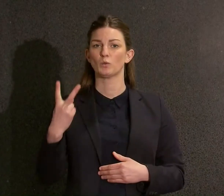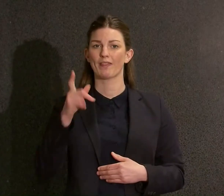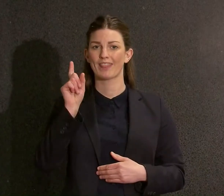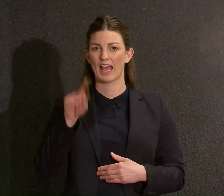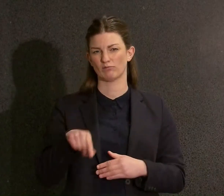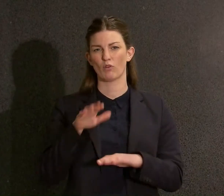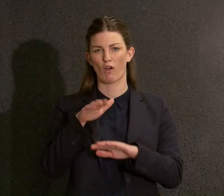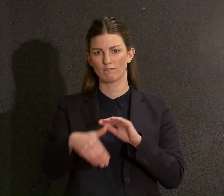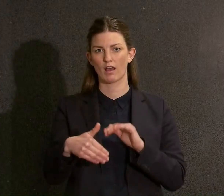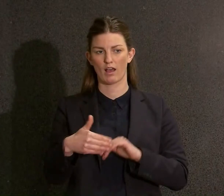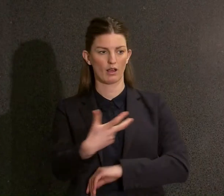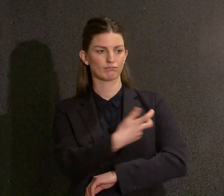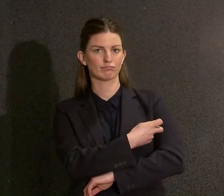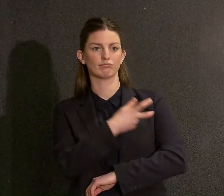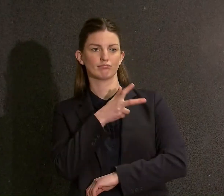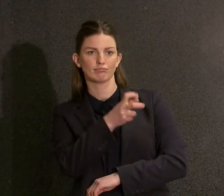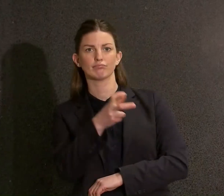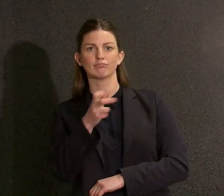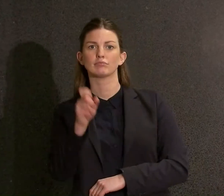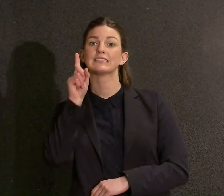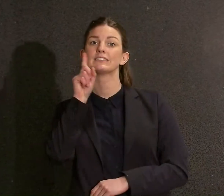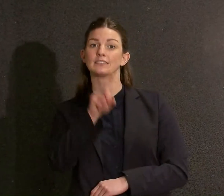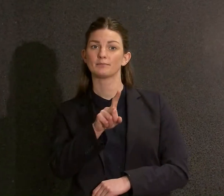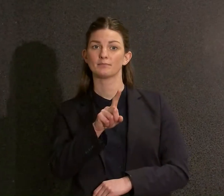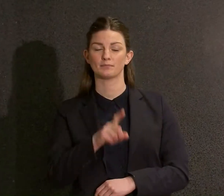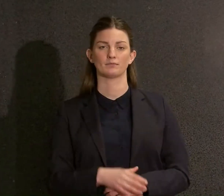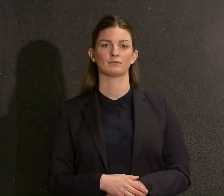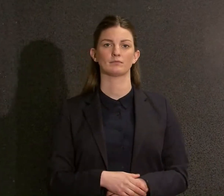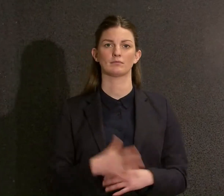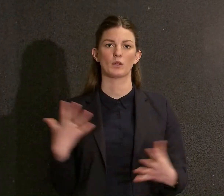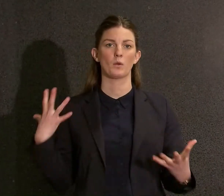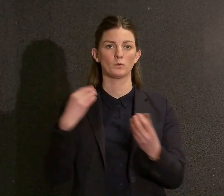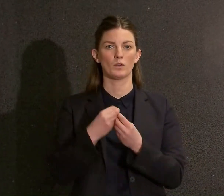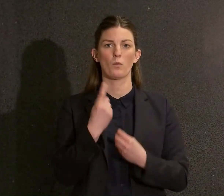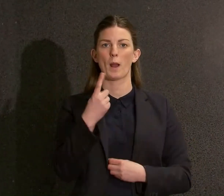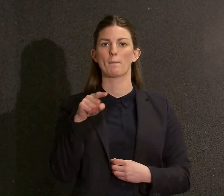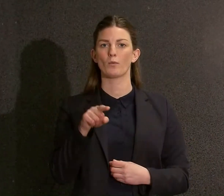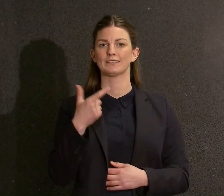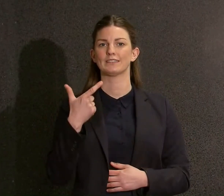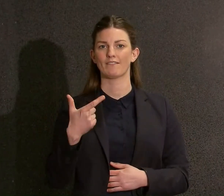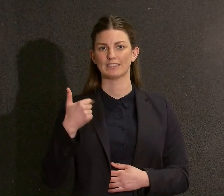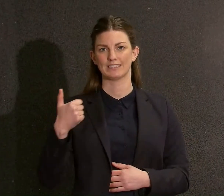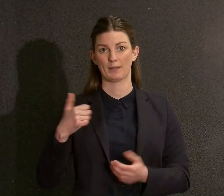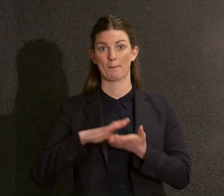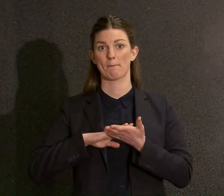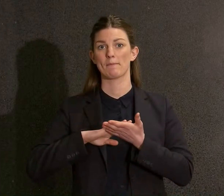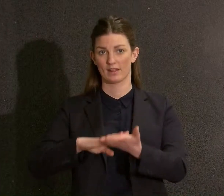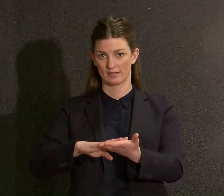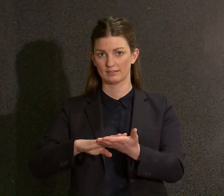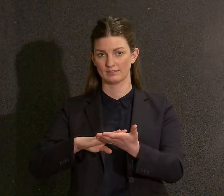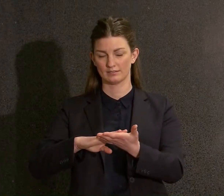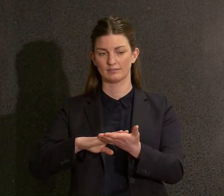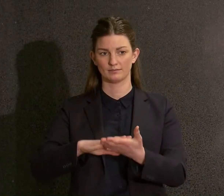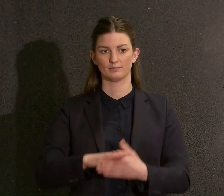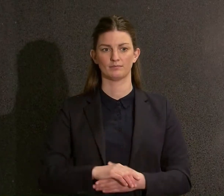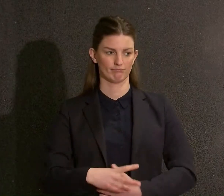22,335 doses were administered yesterday. That takes to a total of 1.76 million